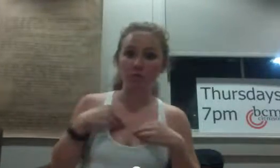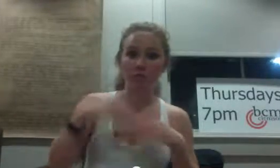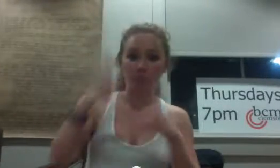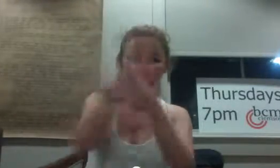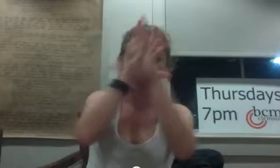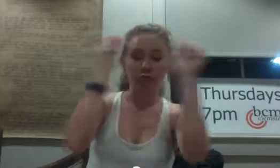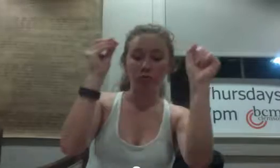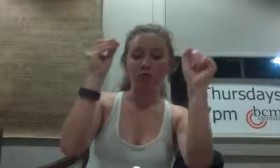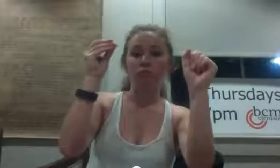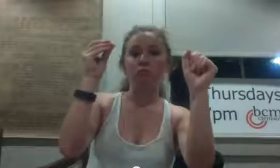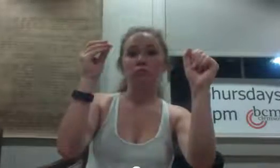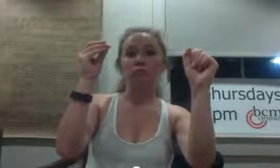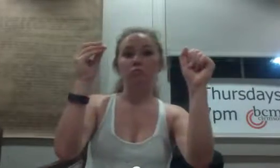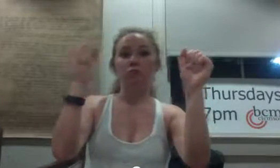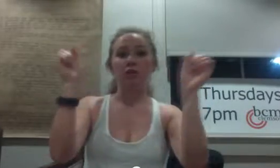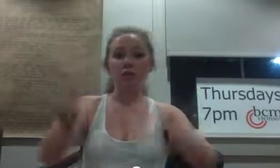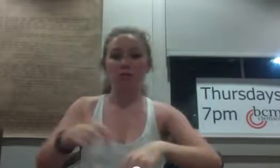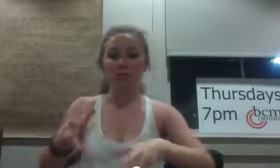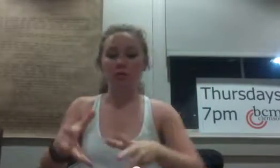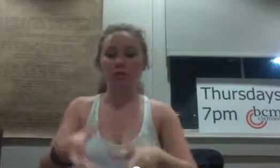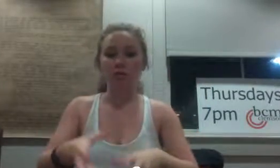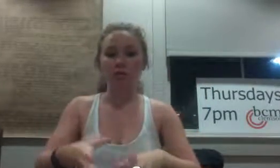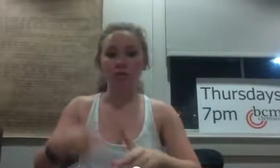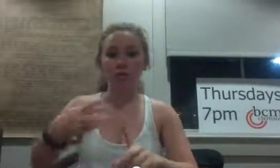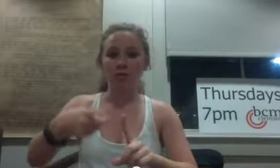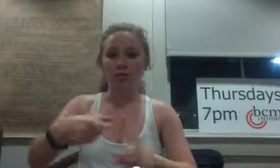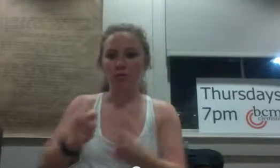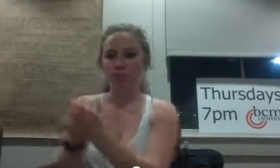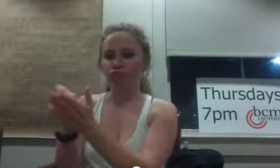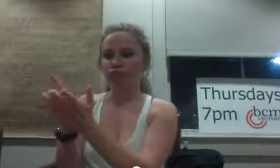Court, and the president